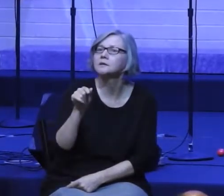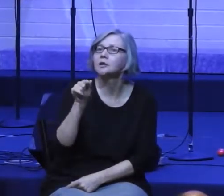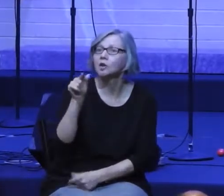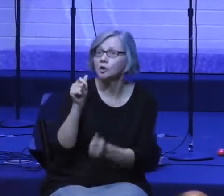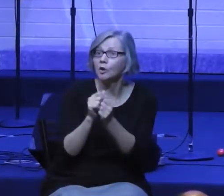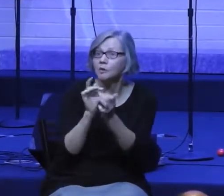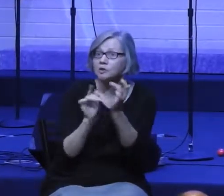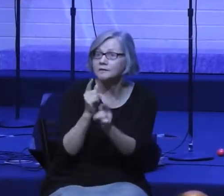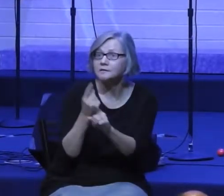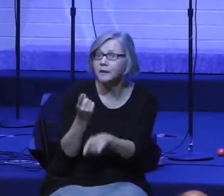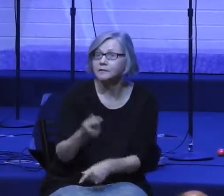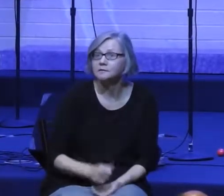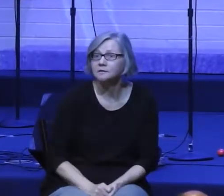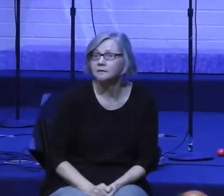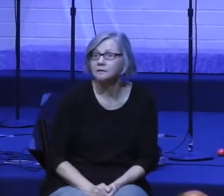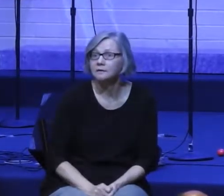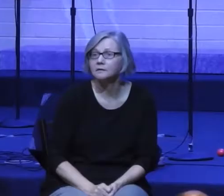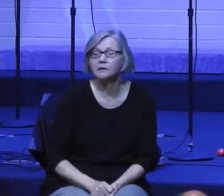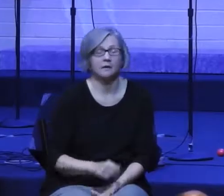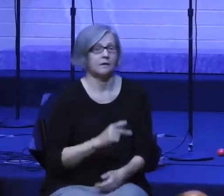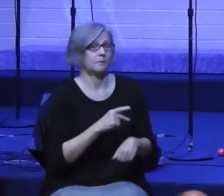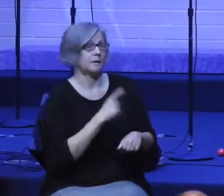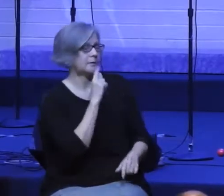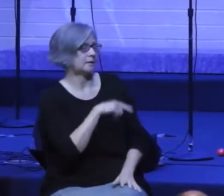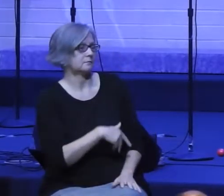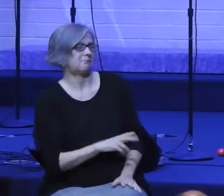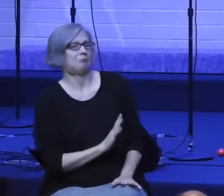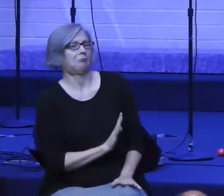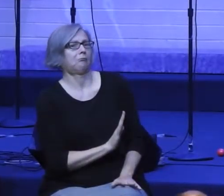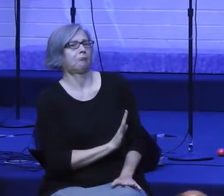you're with Jesus, right? It's quiet. The response?